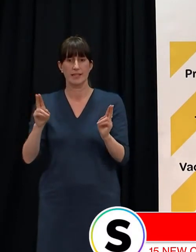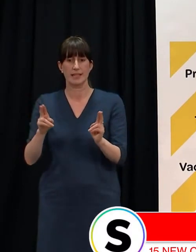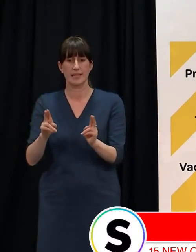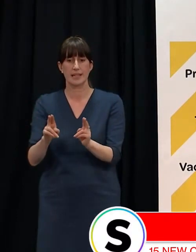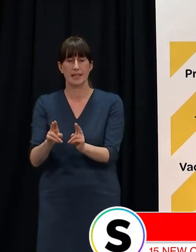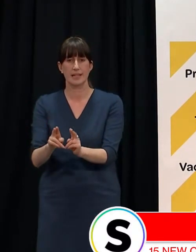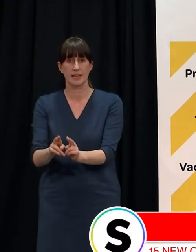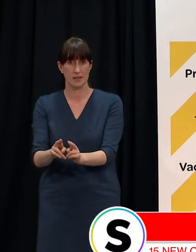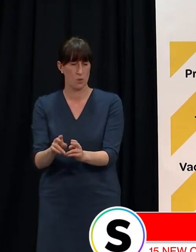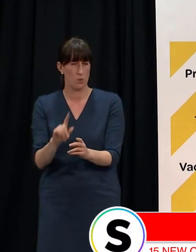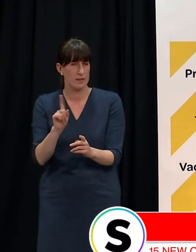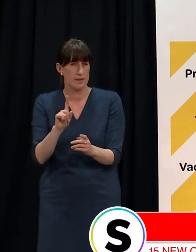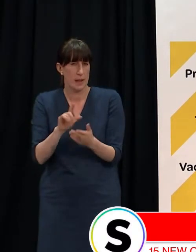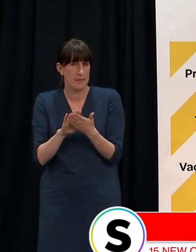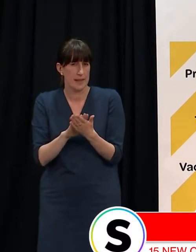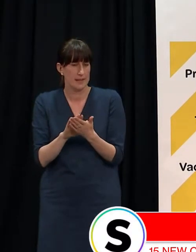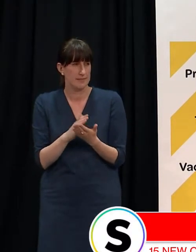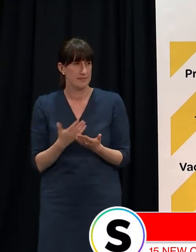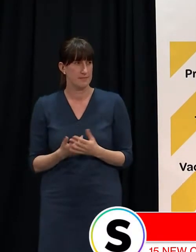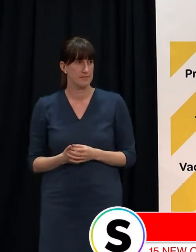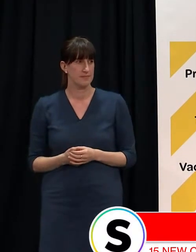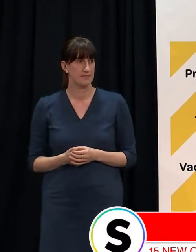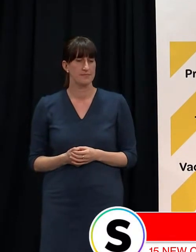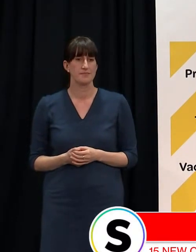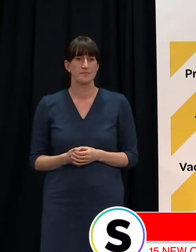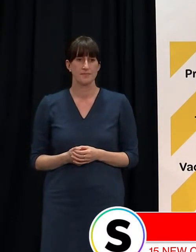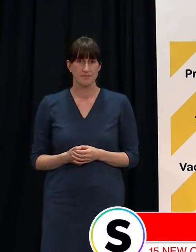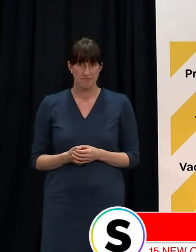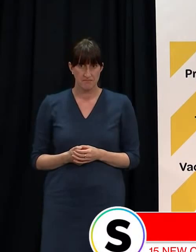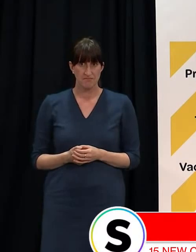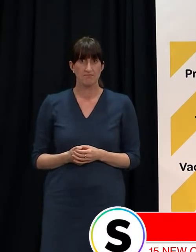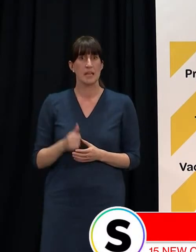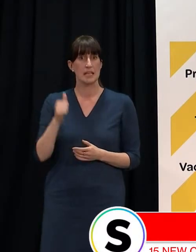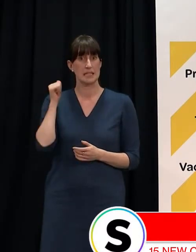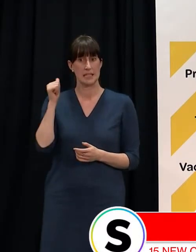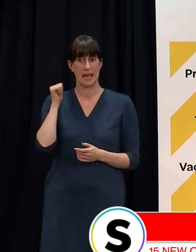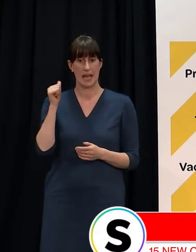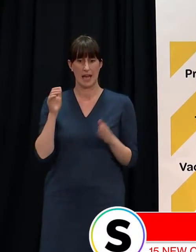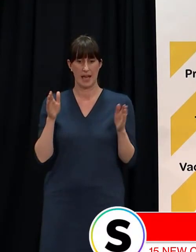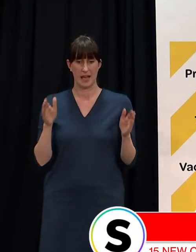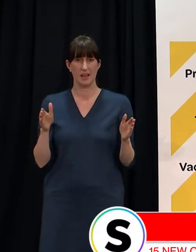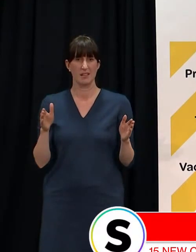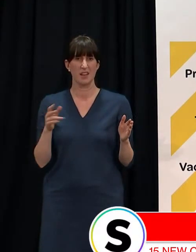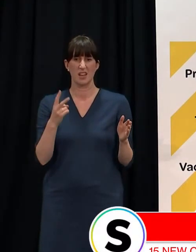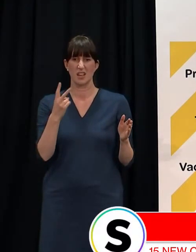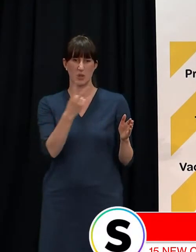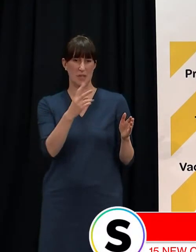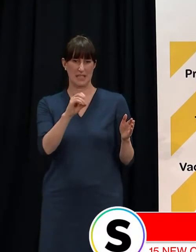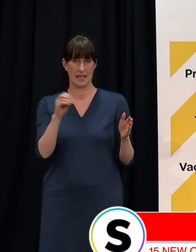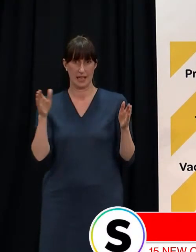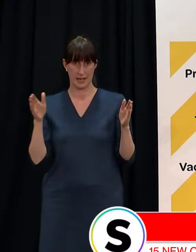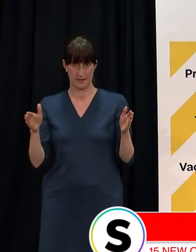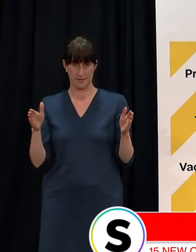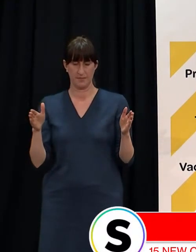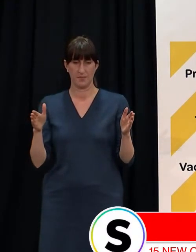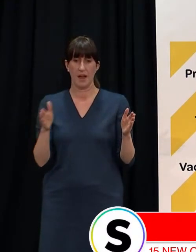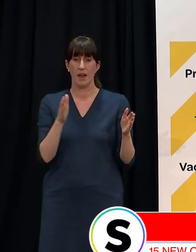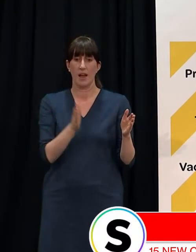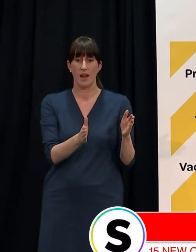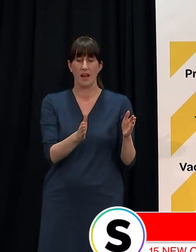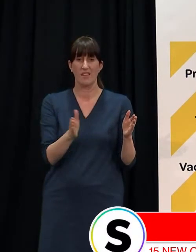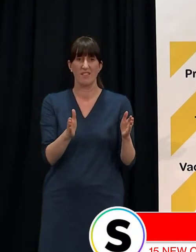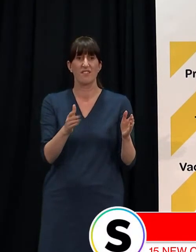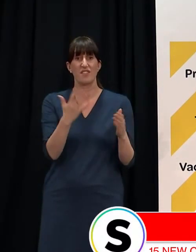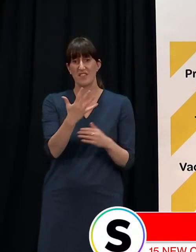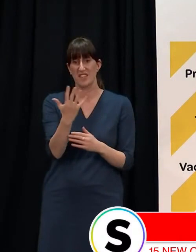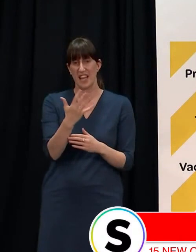Yes, thank you. The cases from yesterday, as I said, 15 of those 20 were household contacts